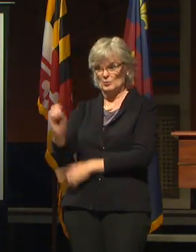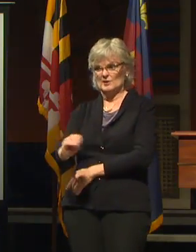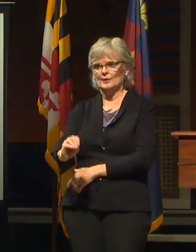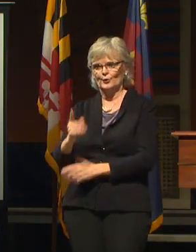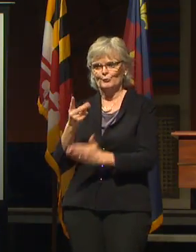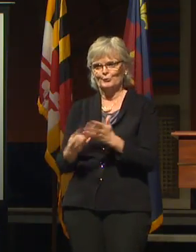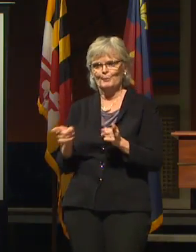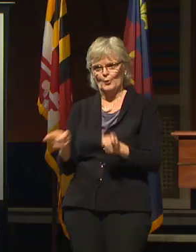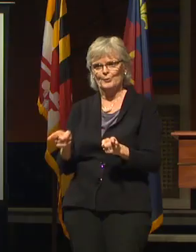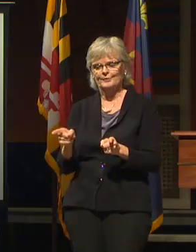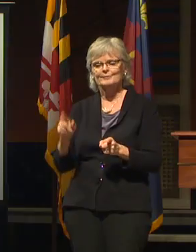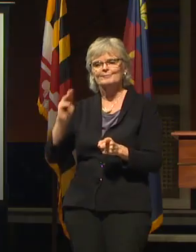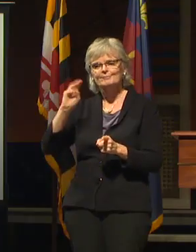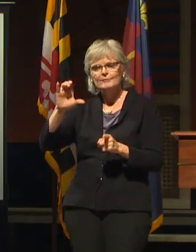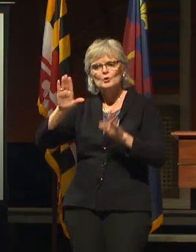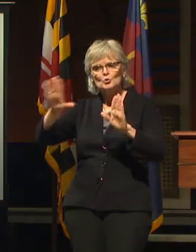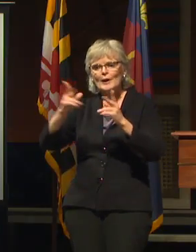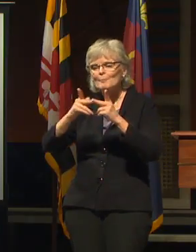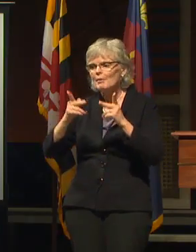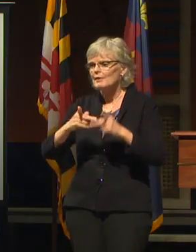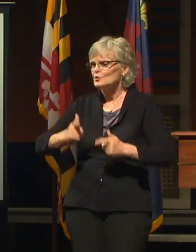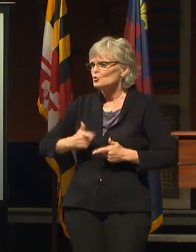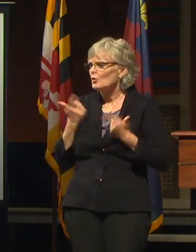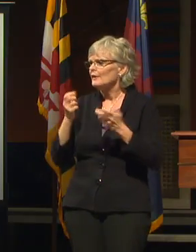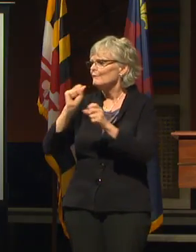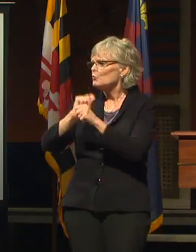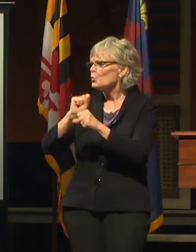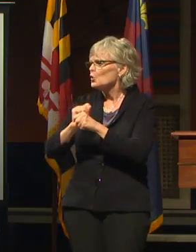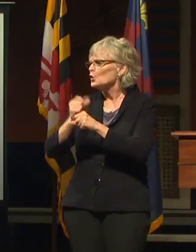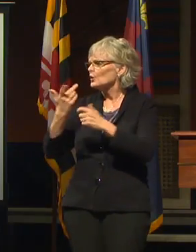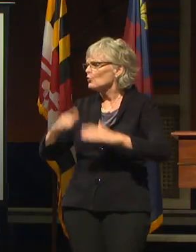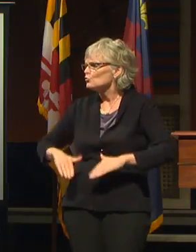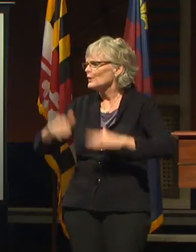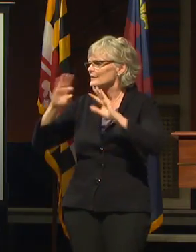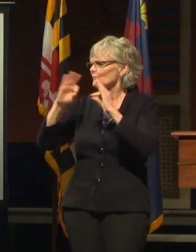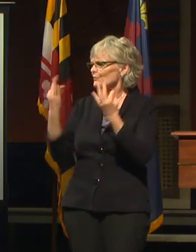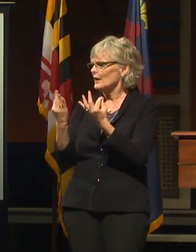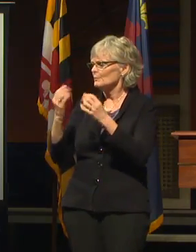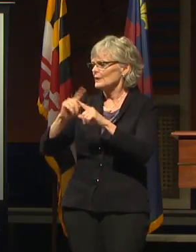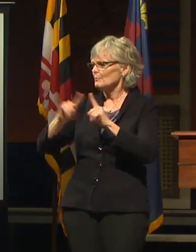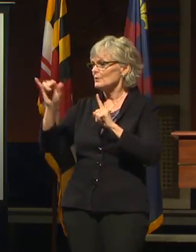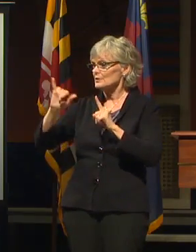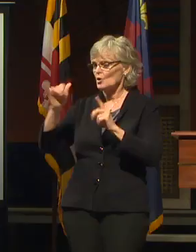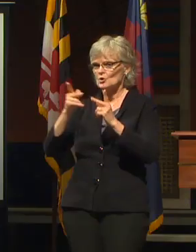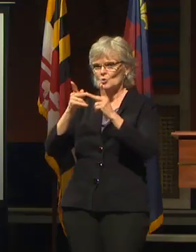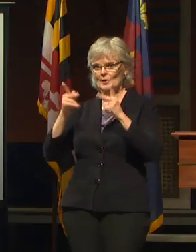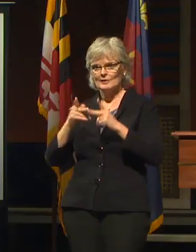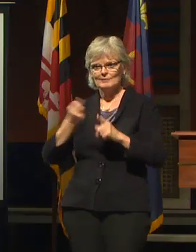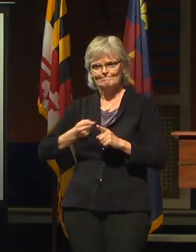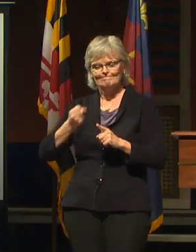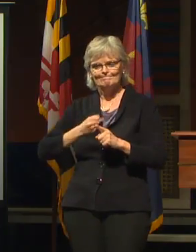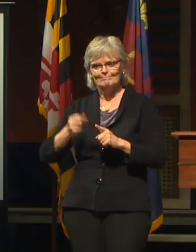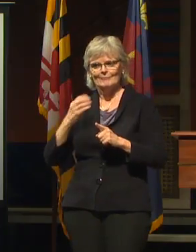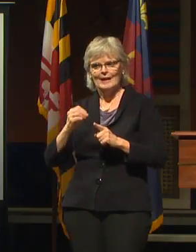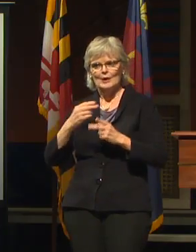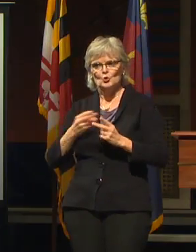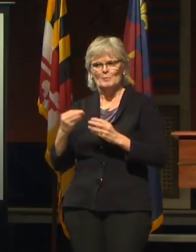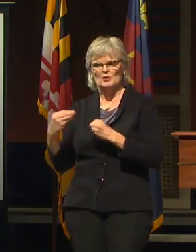We know that Montgomery County is a great place to live, work, and raise a family, but it's also a location that gangs and human